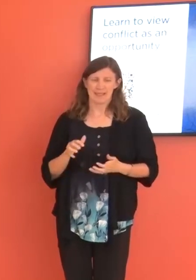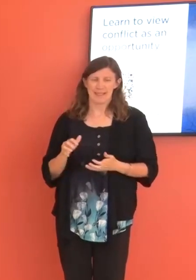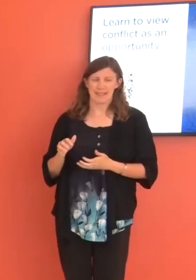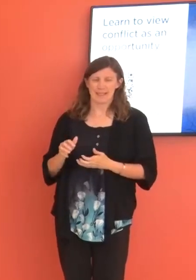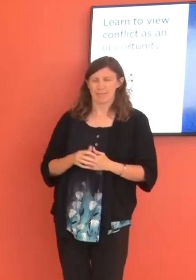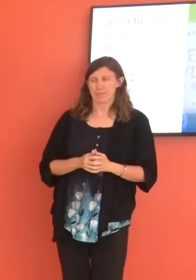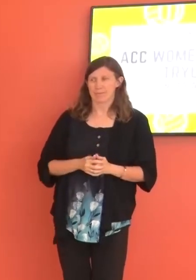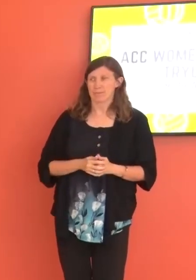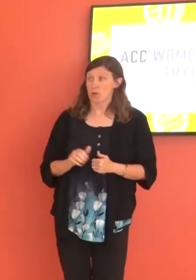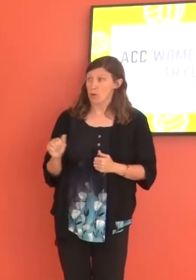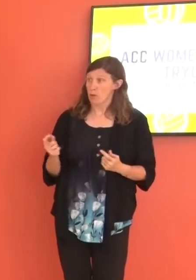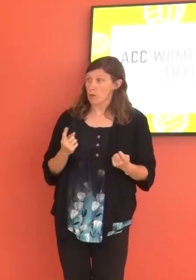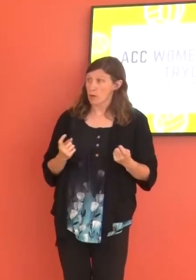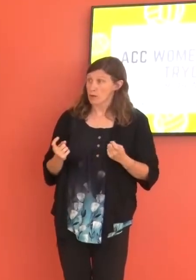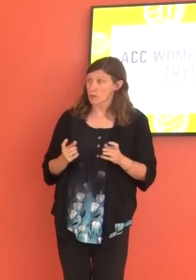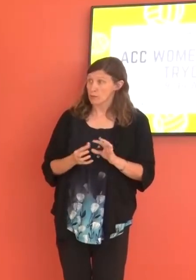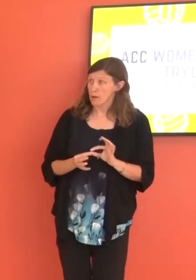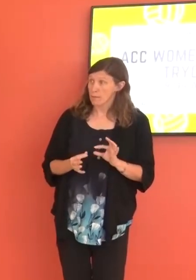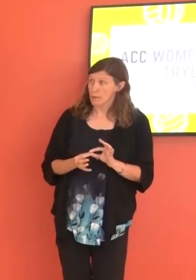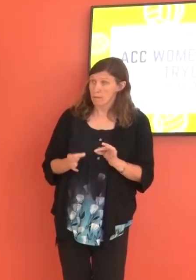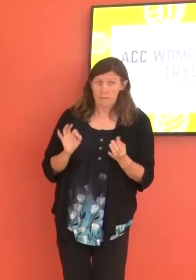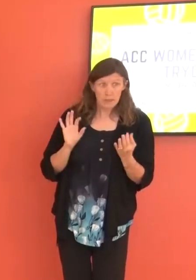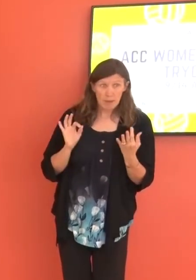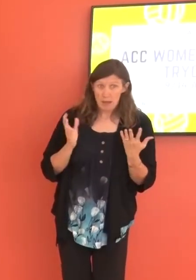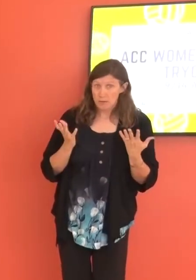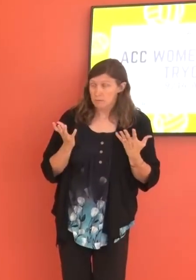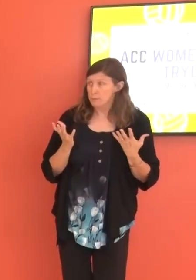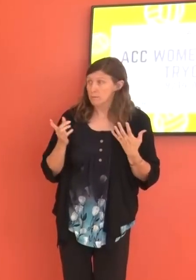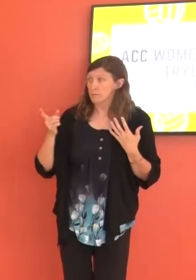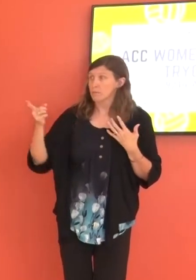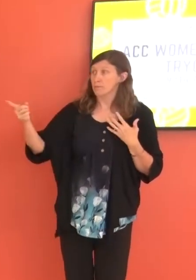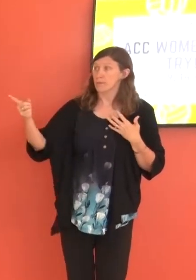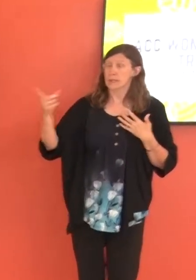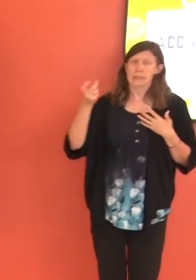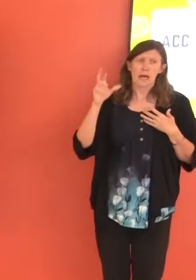Other questions or comments or feedback? Yes.